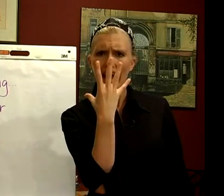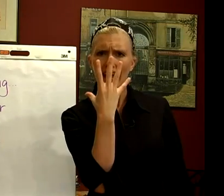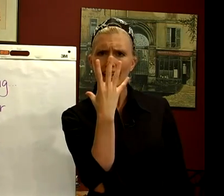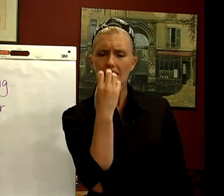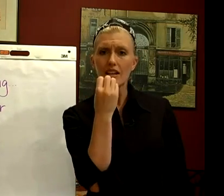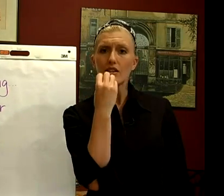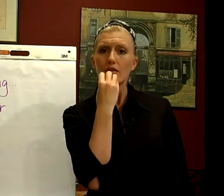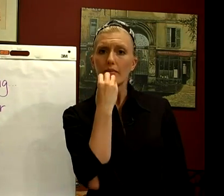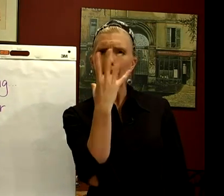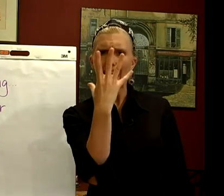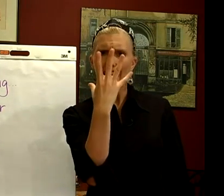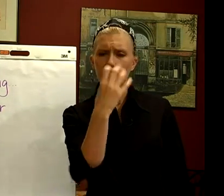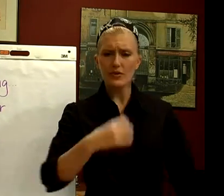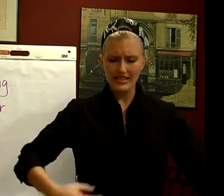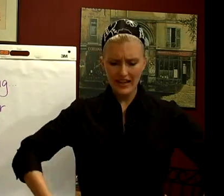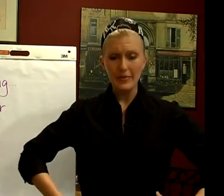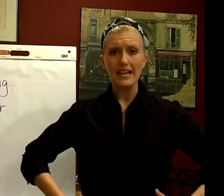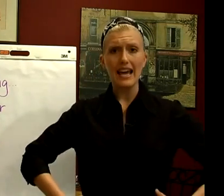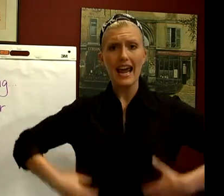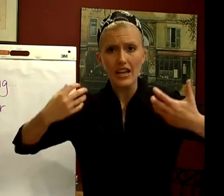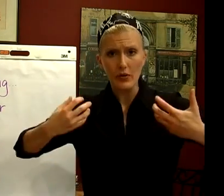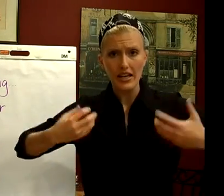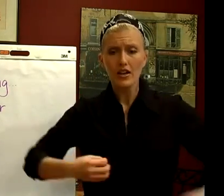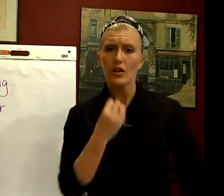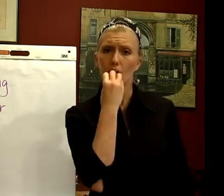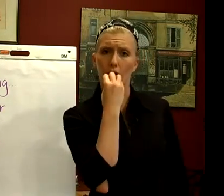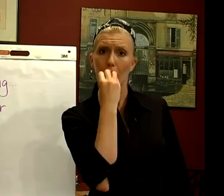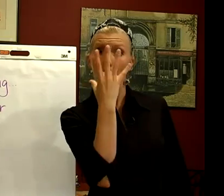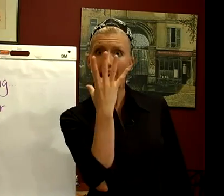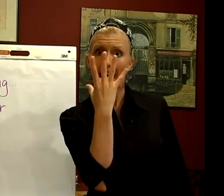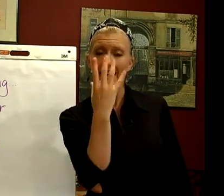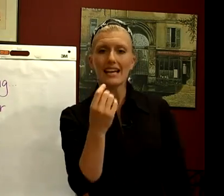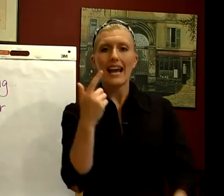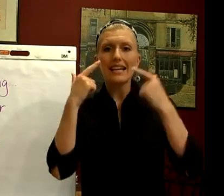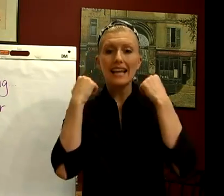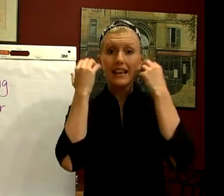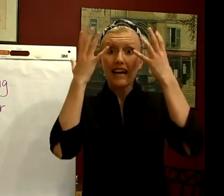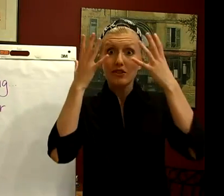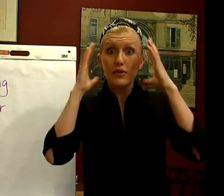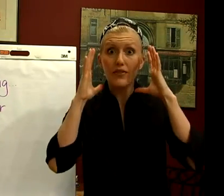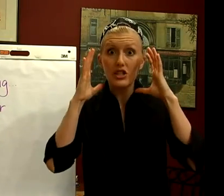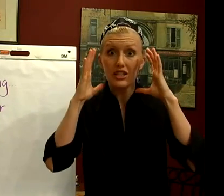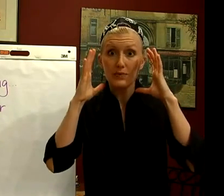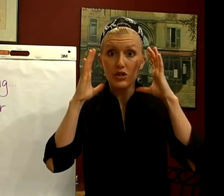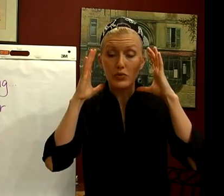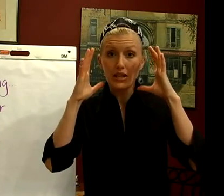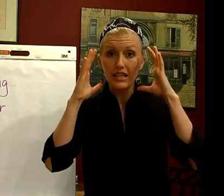mad, mad. So instead of being angry, you're mad. And again, that's where facial expression really